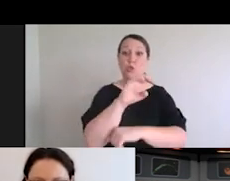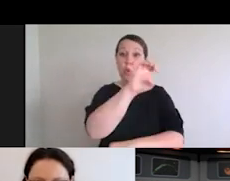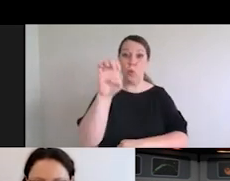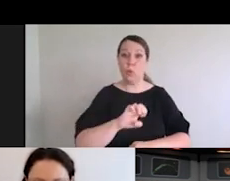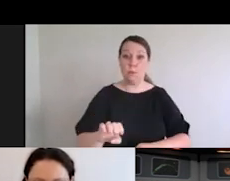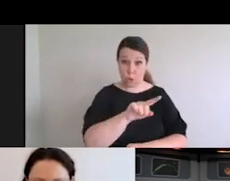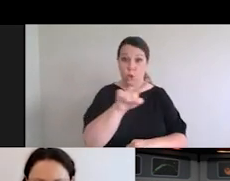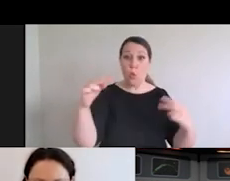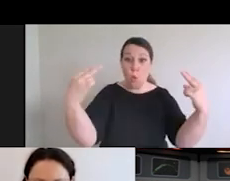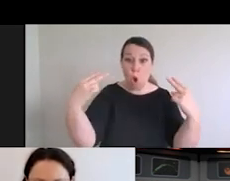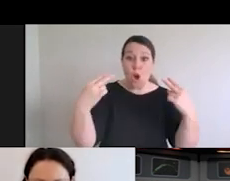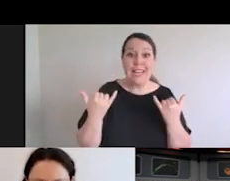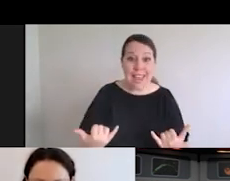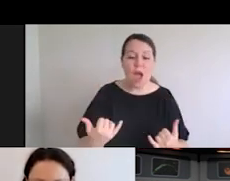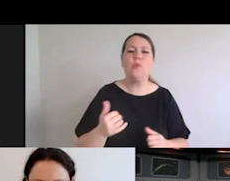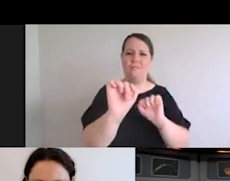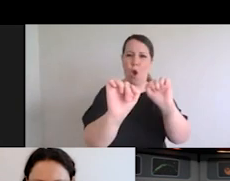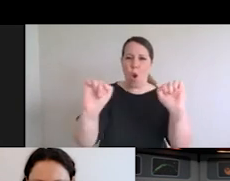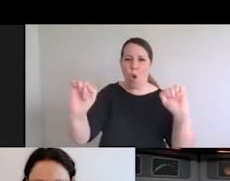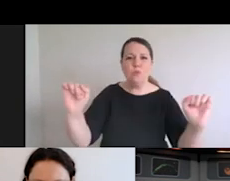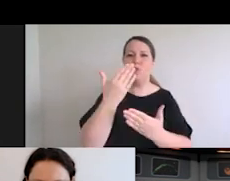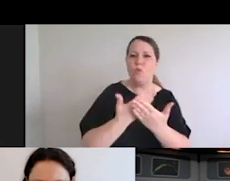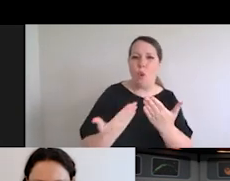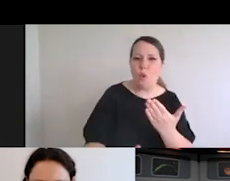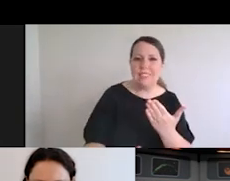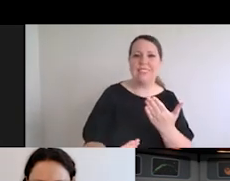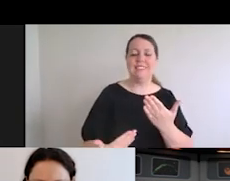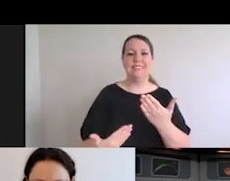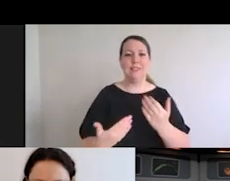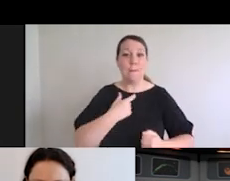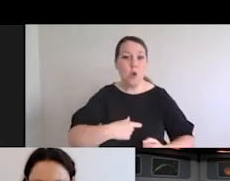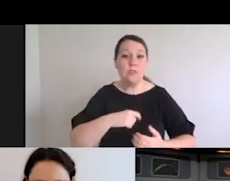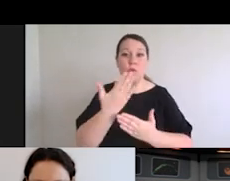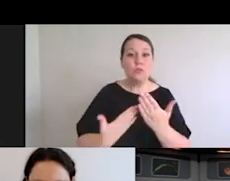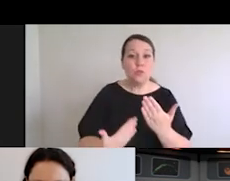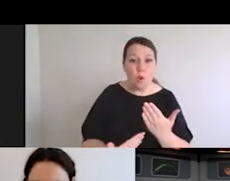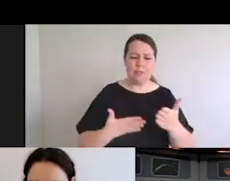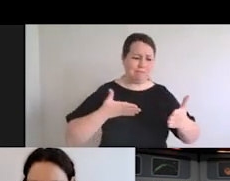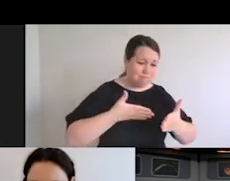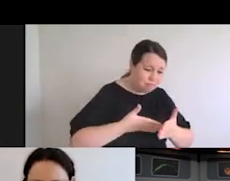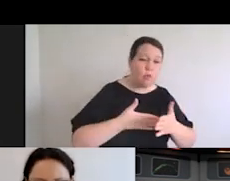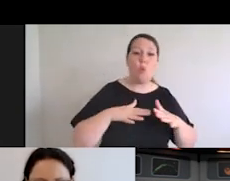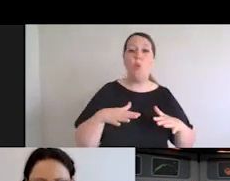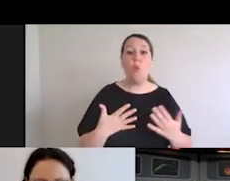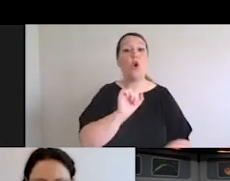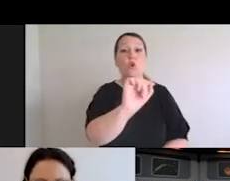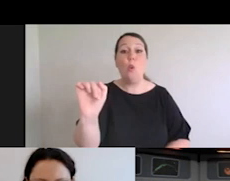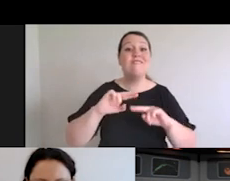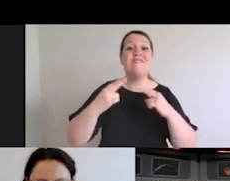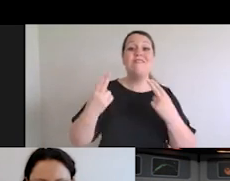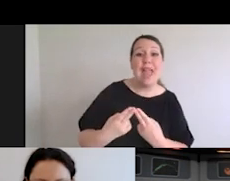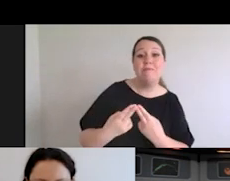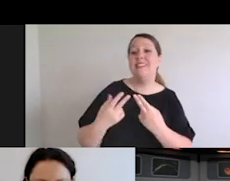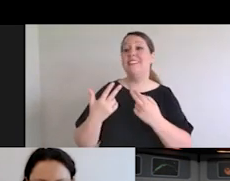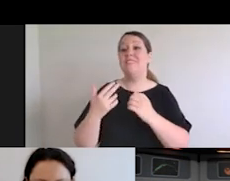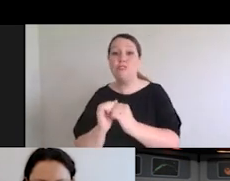they've encountered or barriers their loved ones have encountered or just barriers they've witnessed.